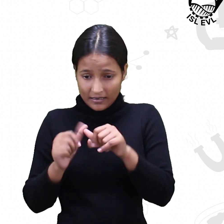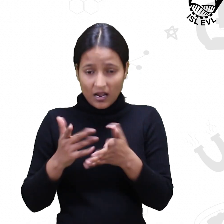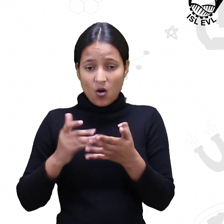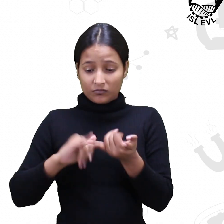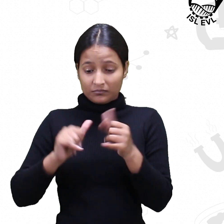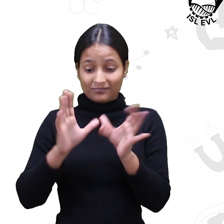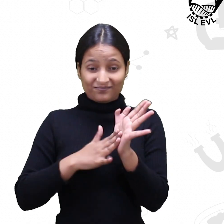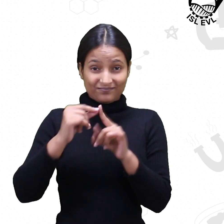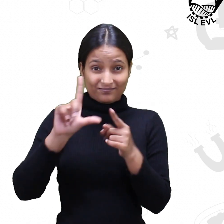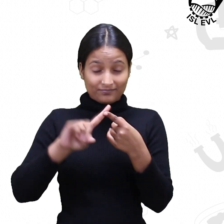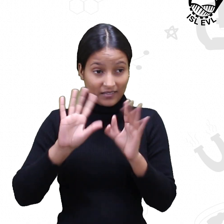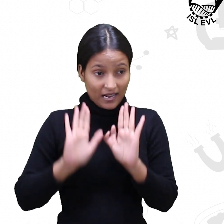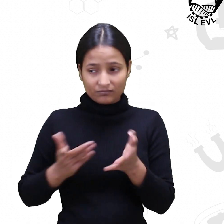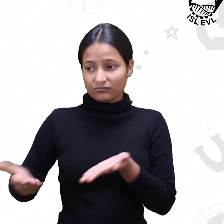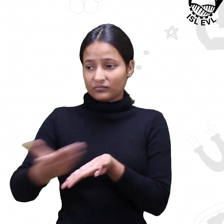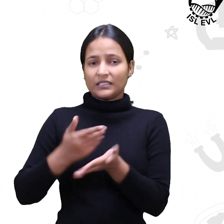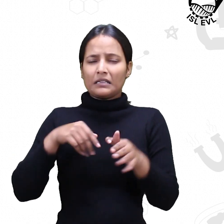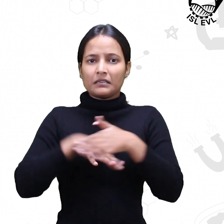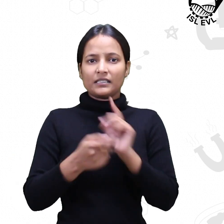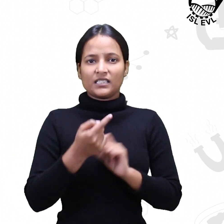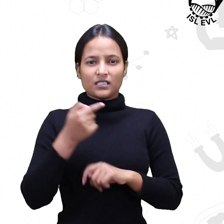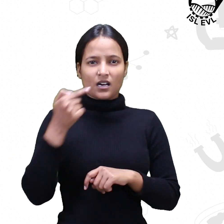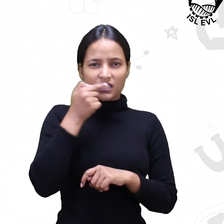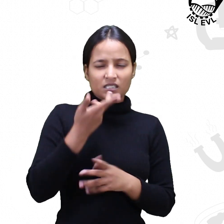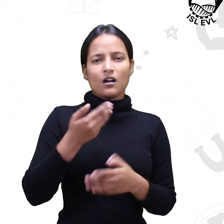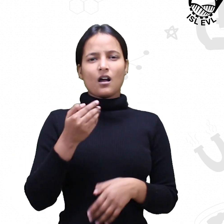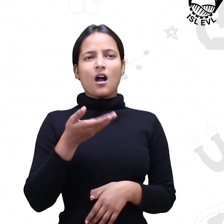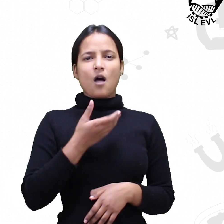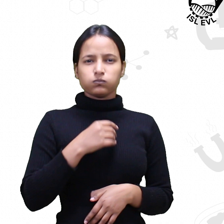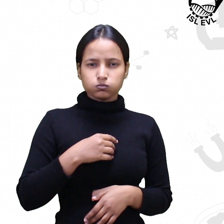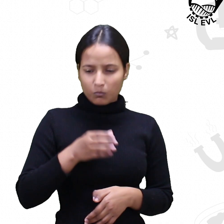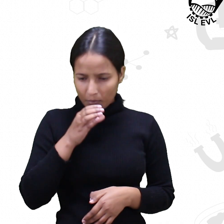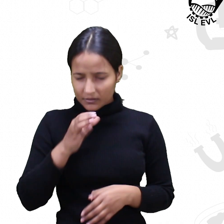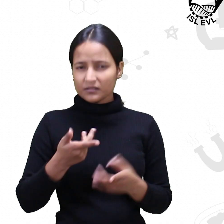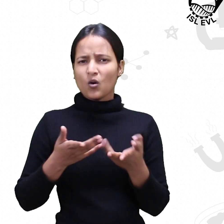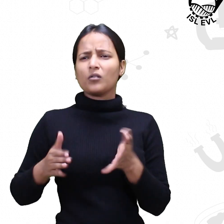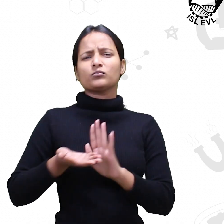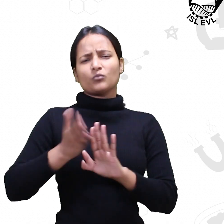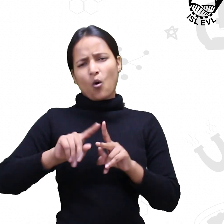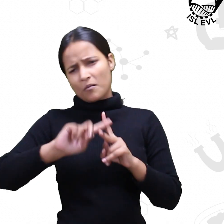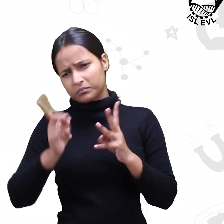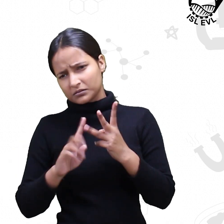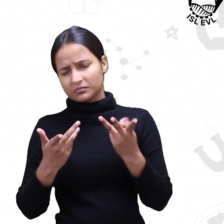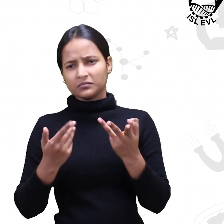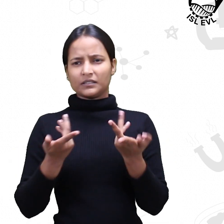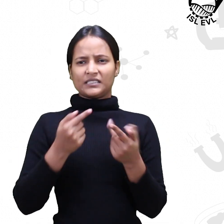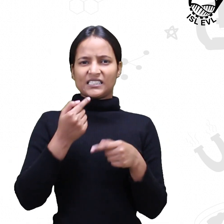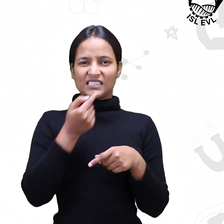or scrapings or brushings, or in certain cases, even tissue biopsies. But then you're only sampling one person. So it's not representative